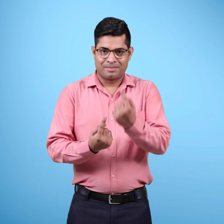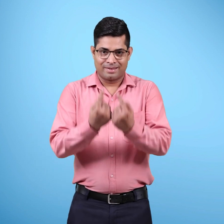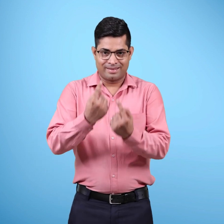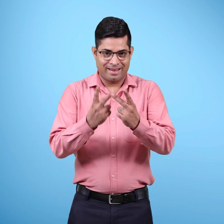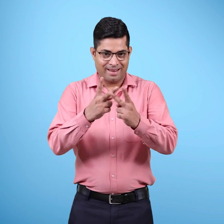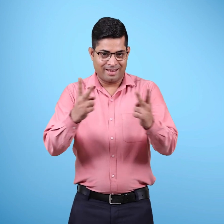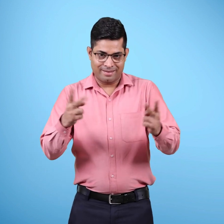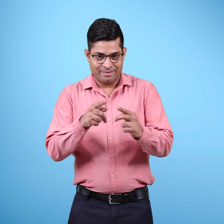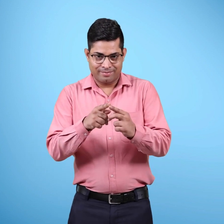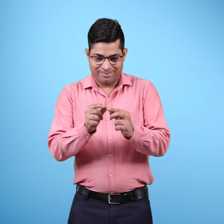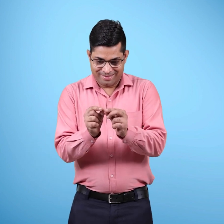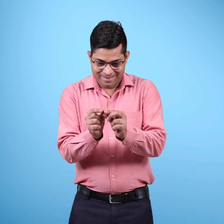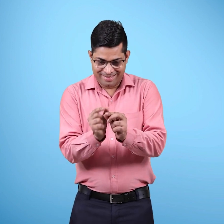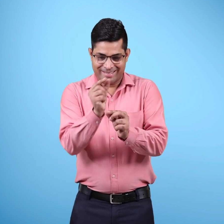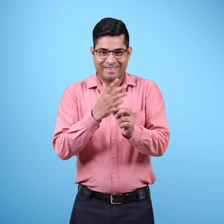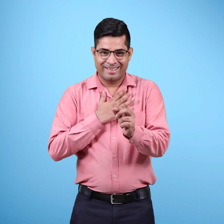Can you identify